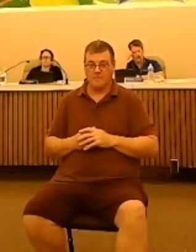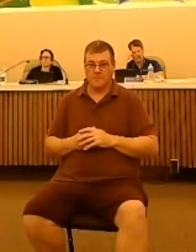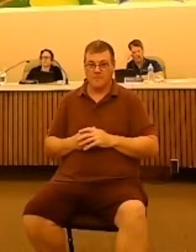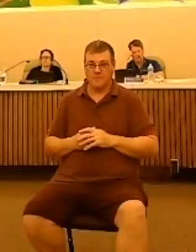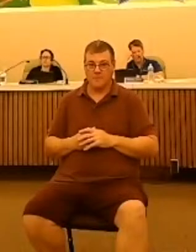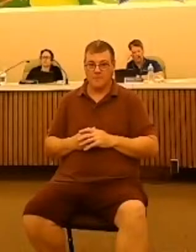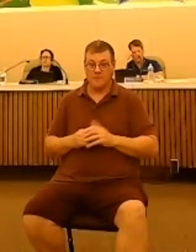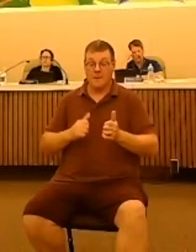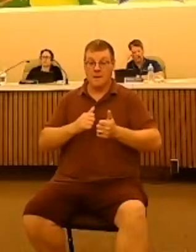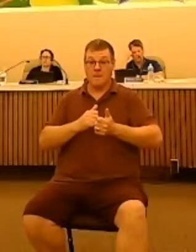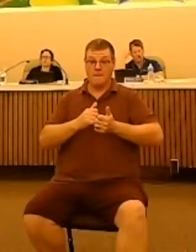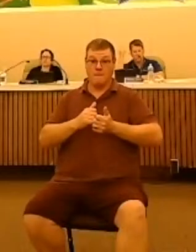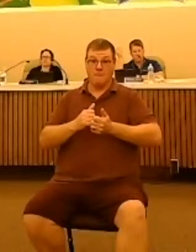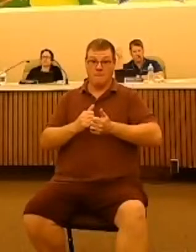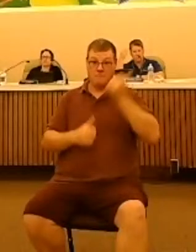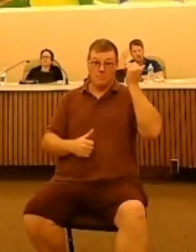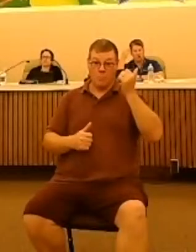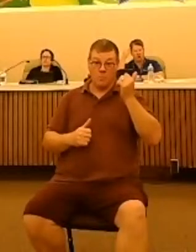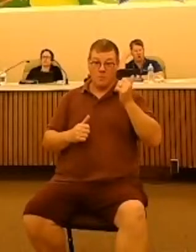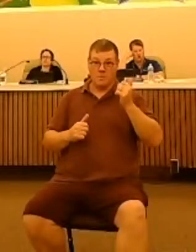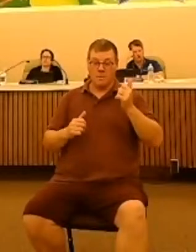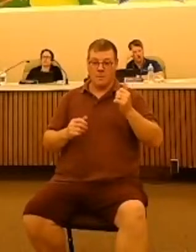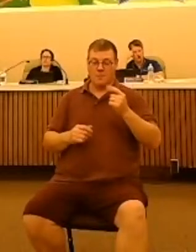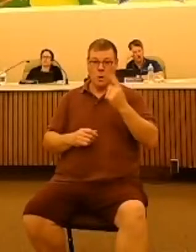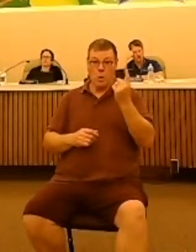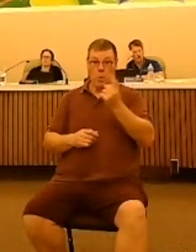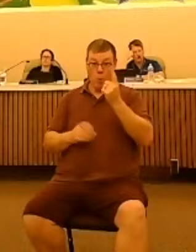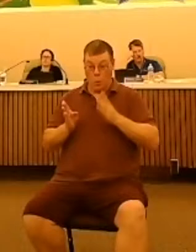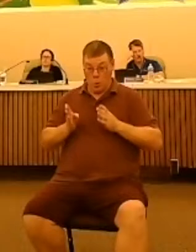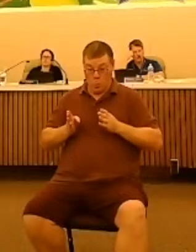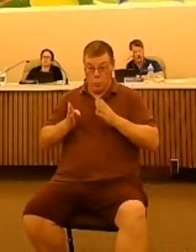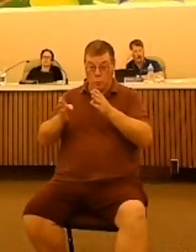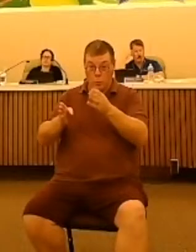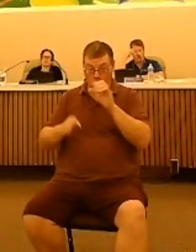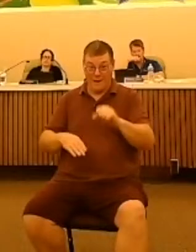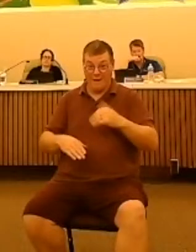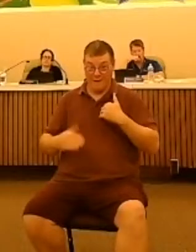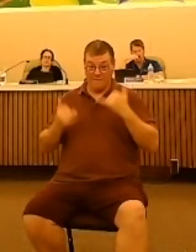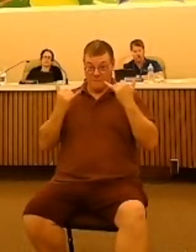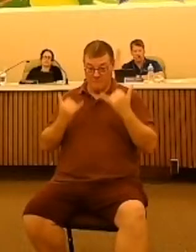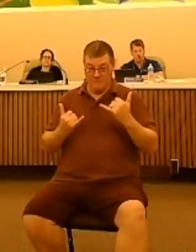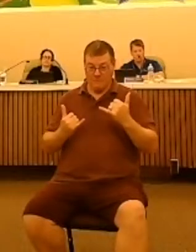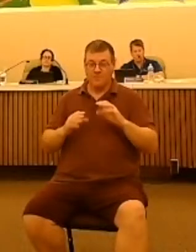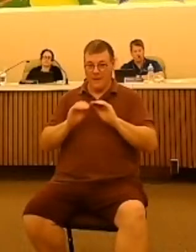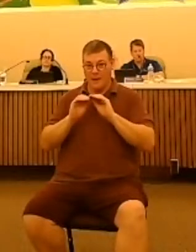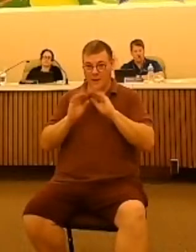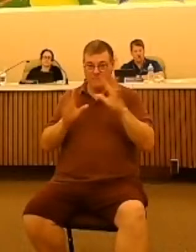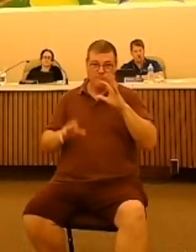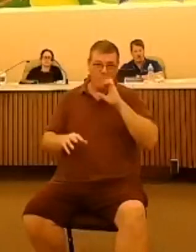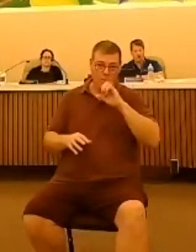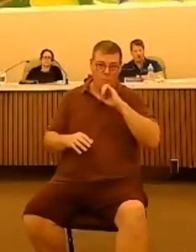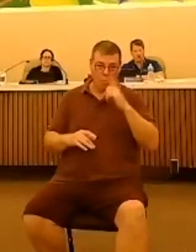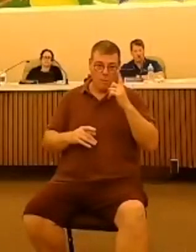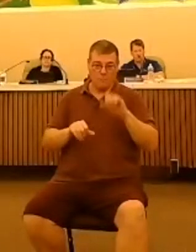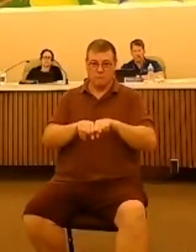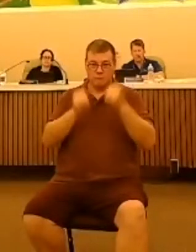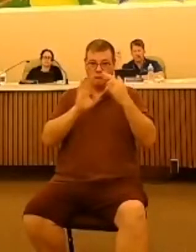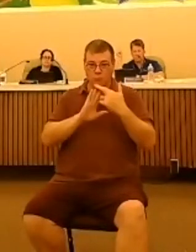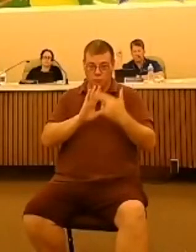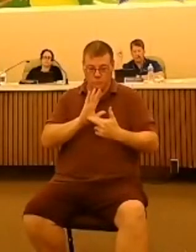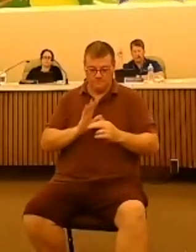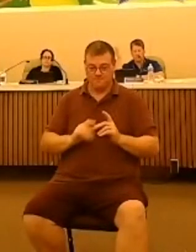So the most I'll call it a single road can have on it now, and obviously there's some older ones that violate this